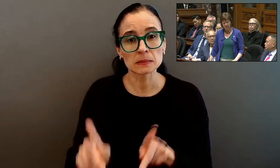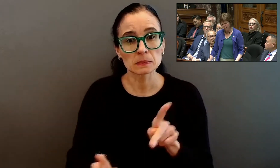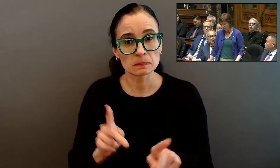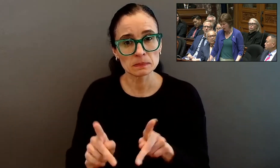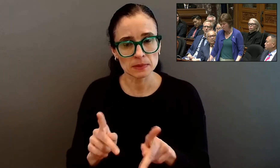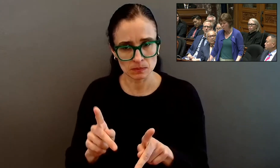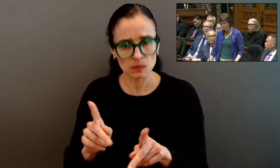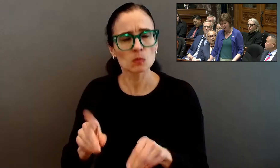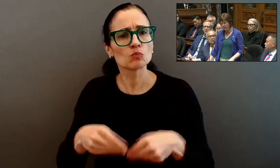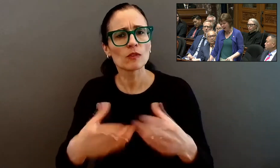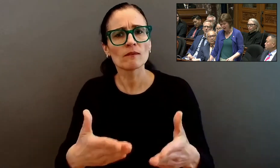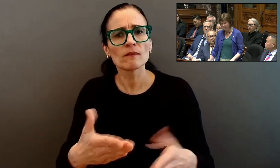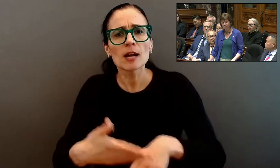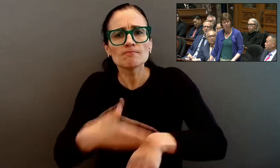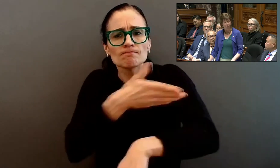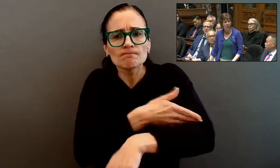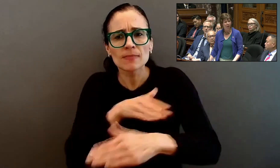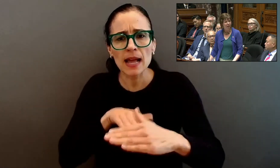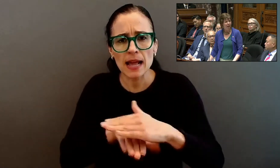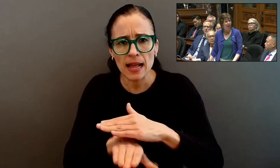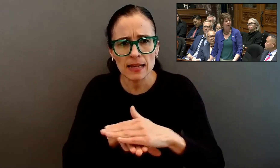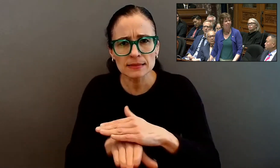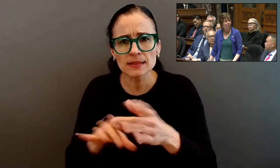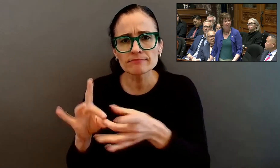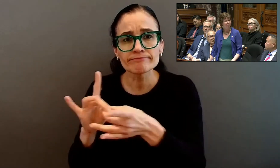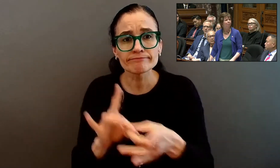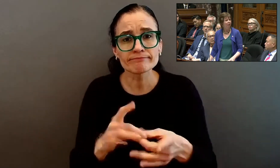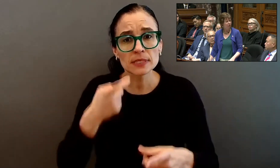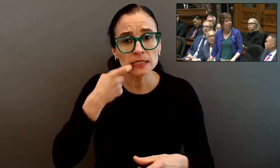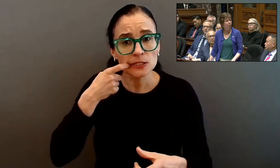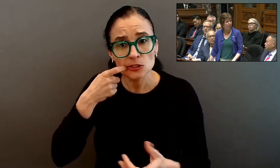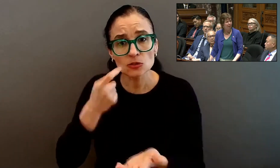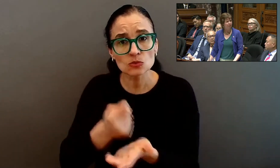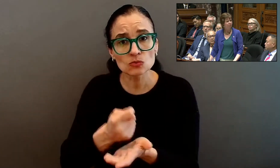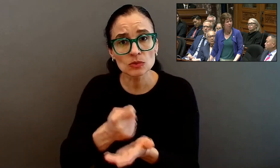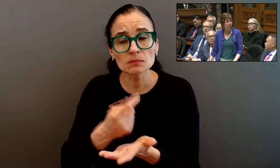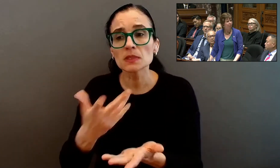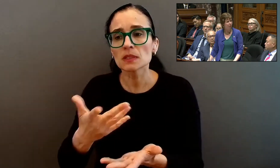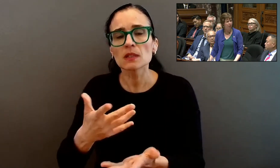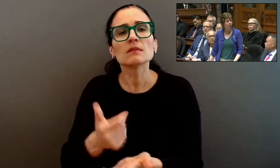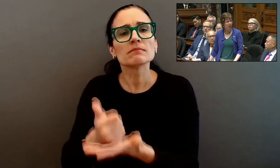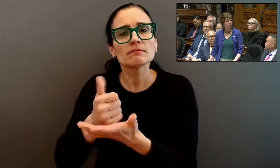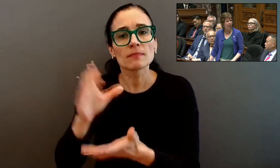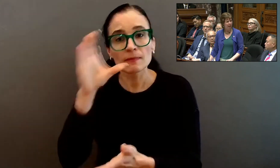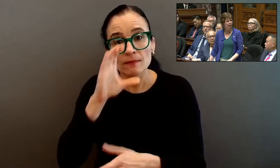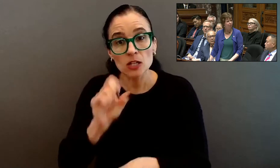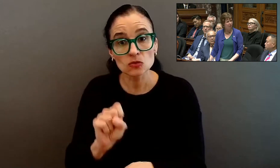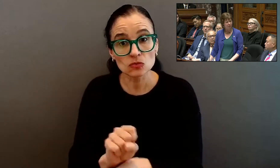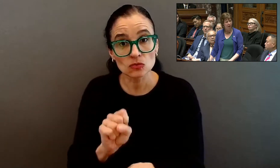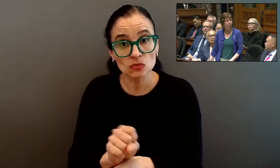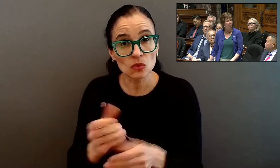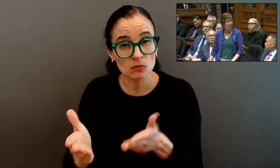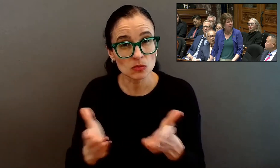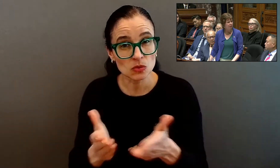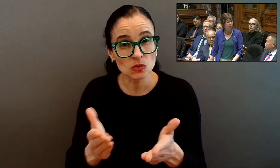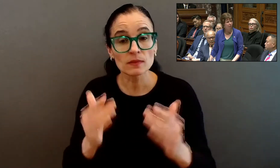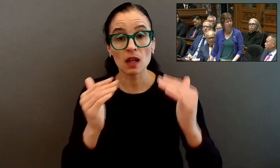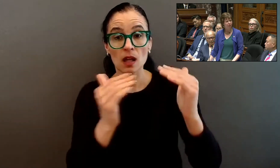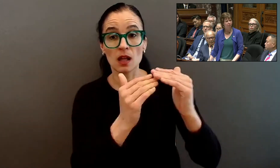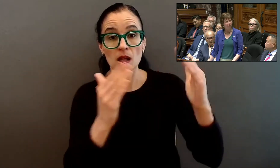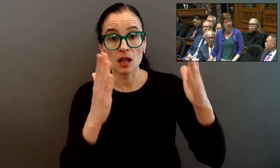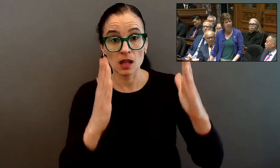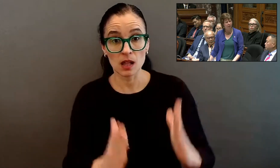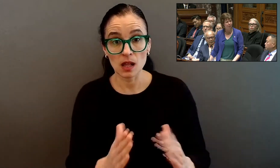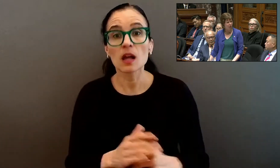housing. We asked for some outside perspective to be able to look at what gaps remained in